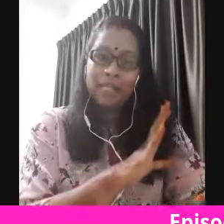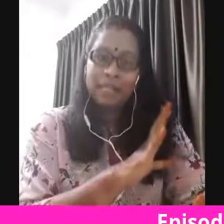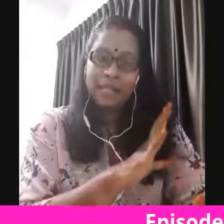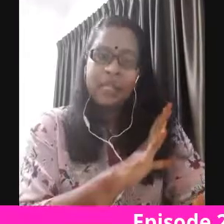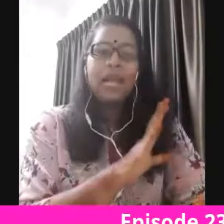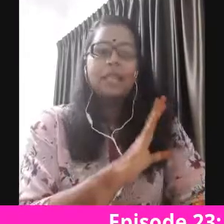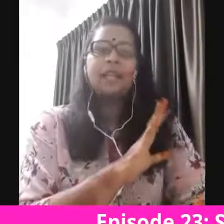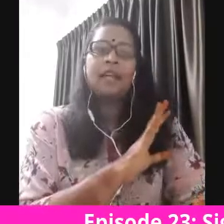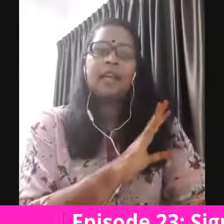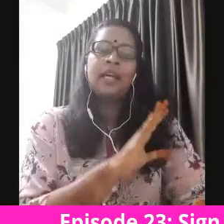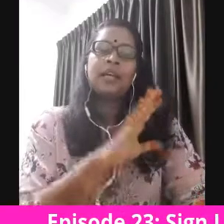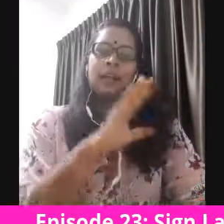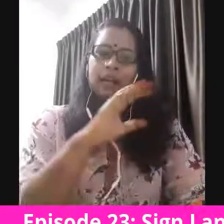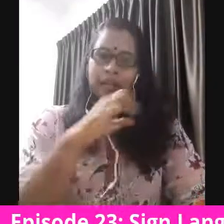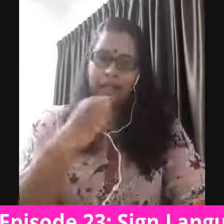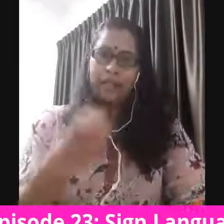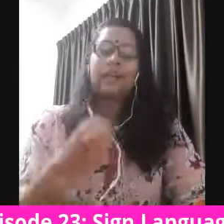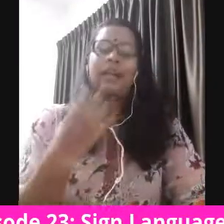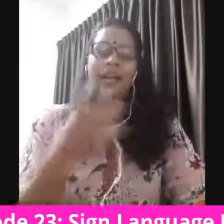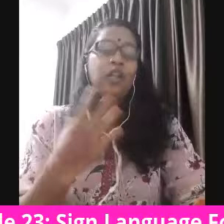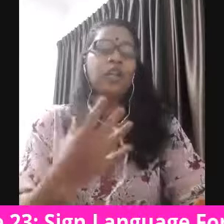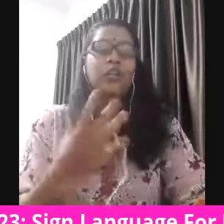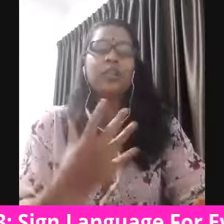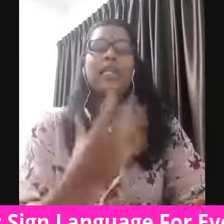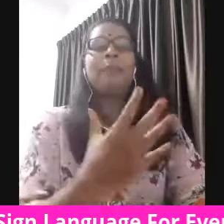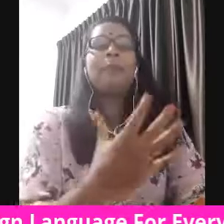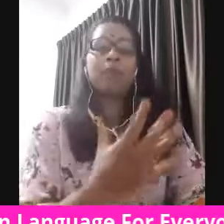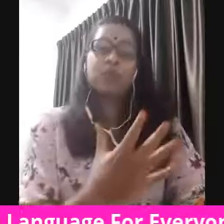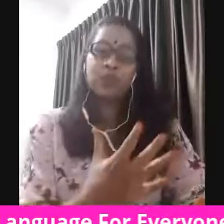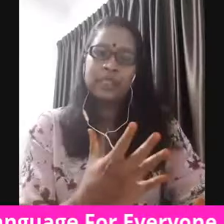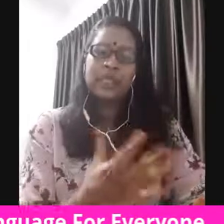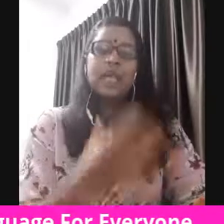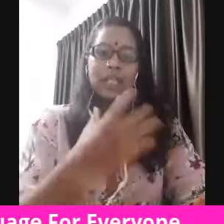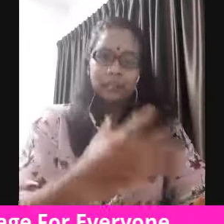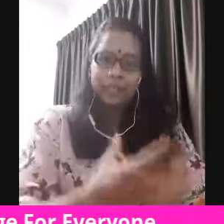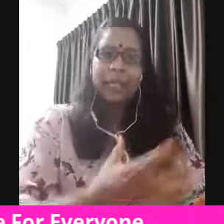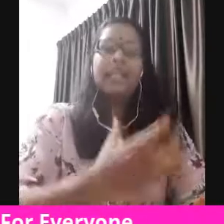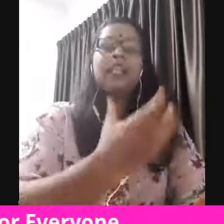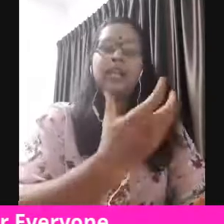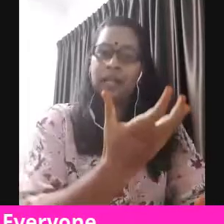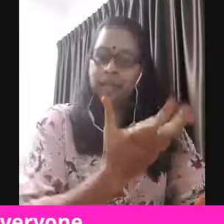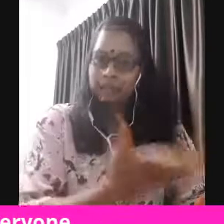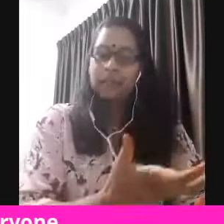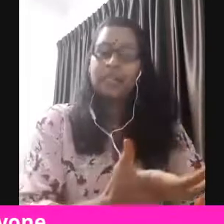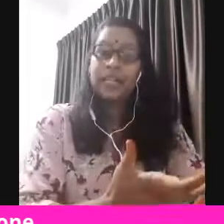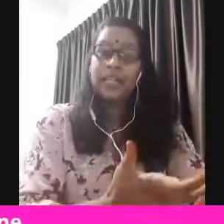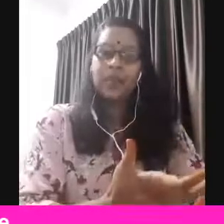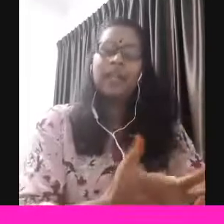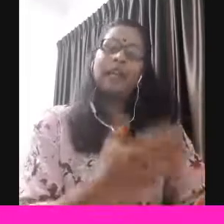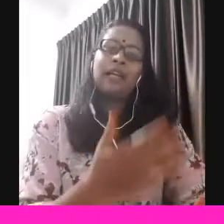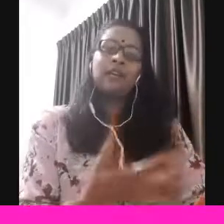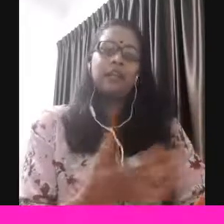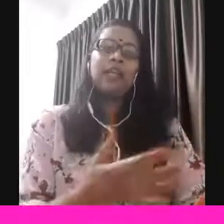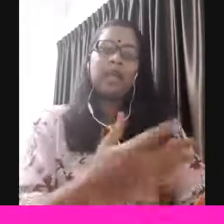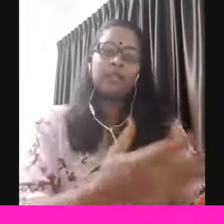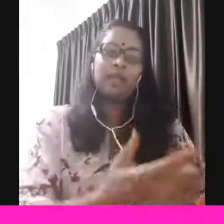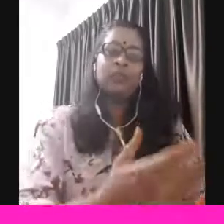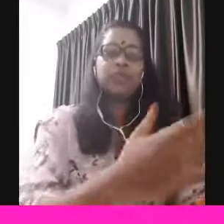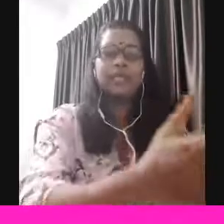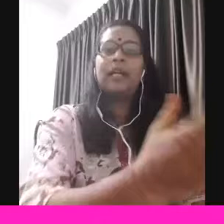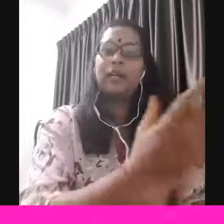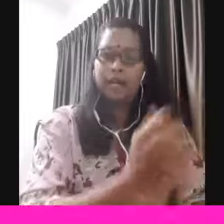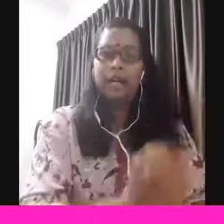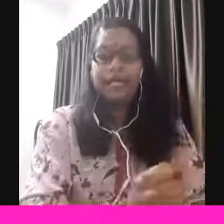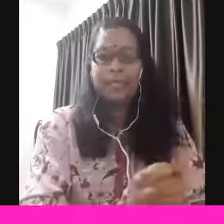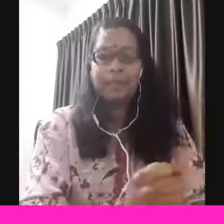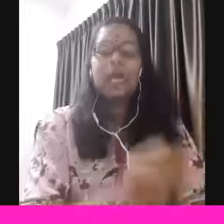masalah pembelajaran, they according to the capable of students, if they can study well, then we will allow them